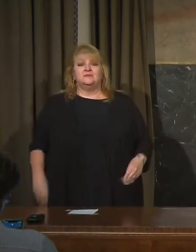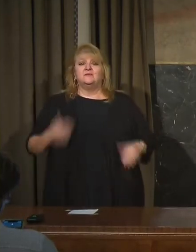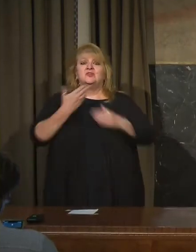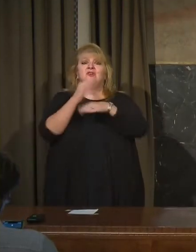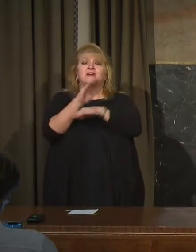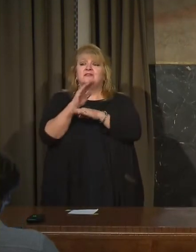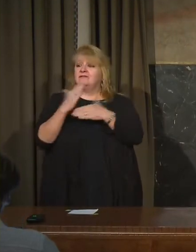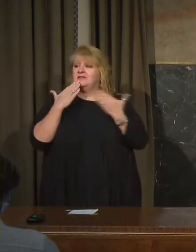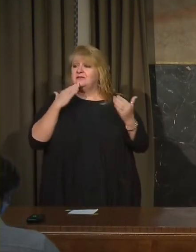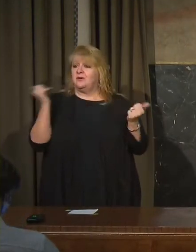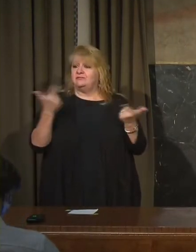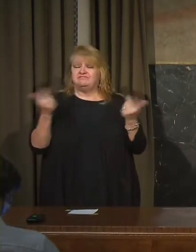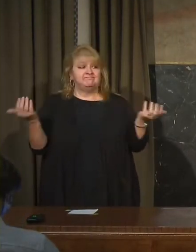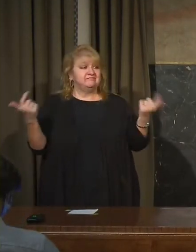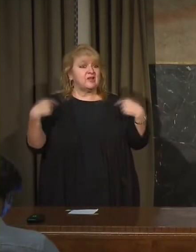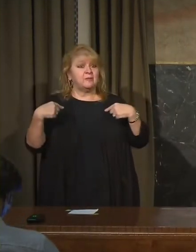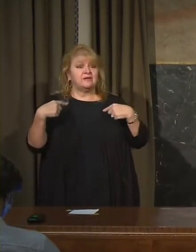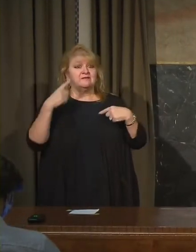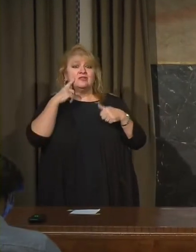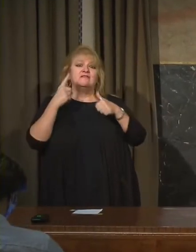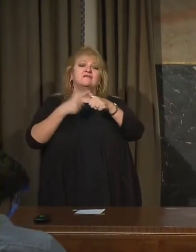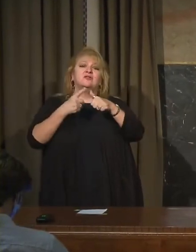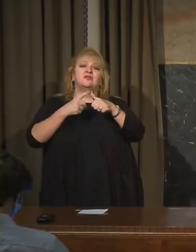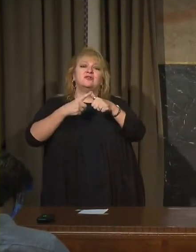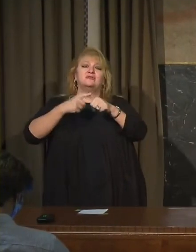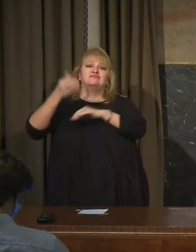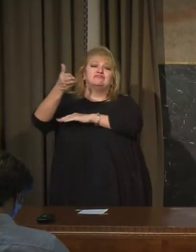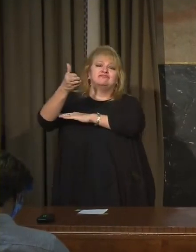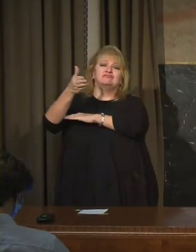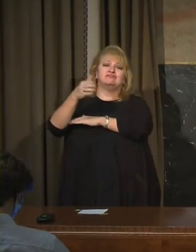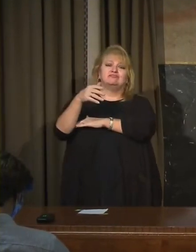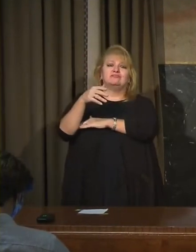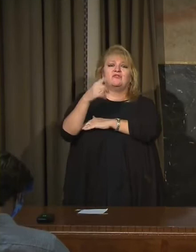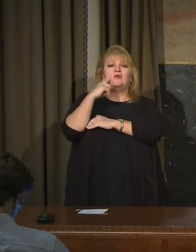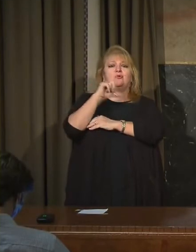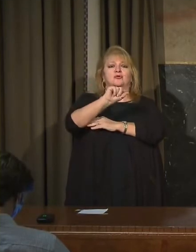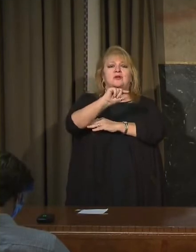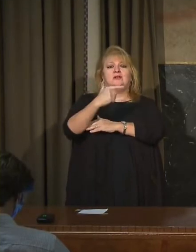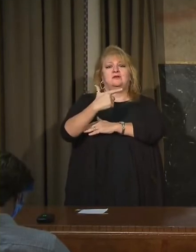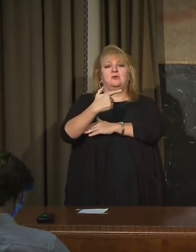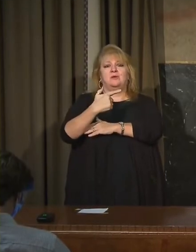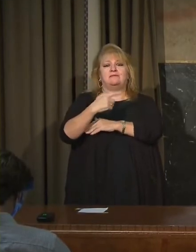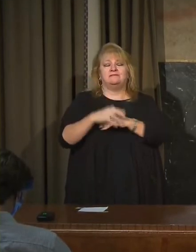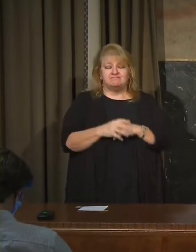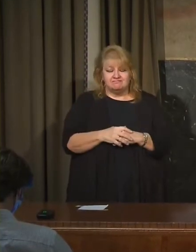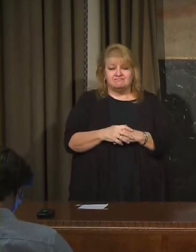Good afternoon, and thank you all for being here for the first press conference of 2021.